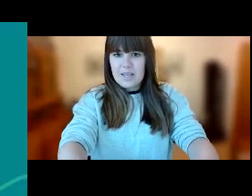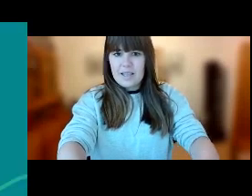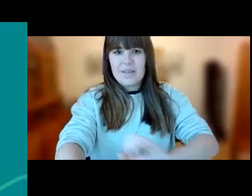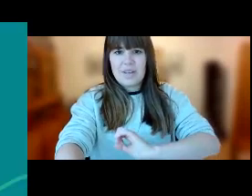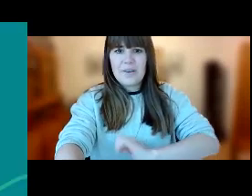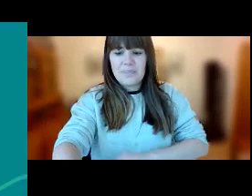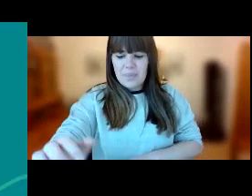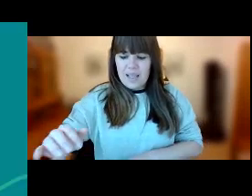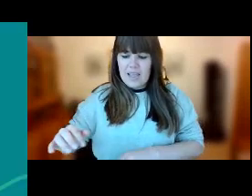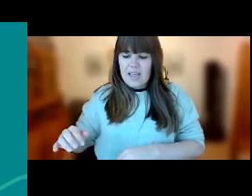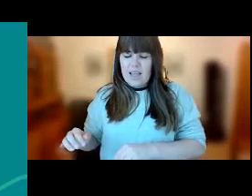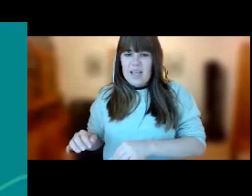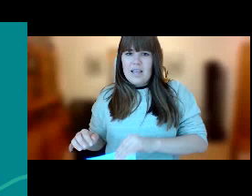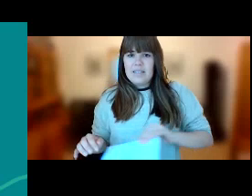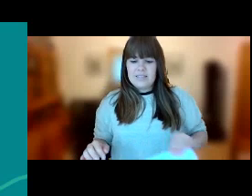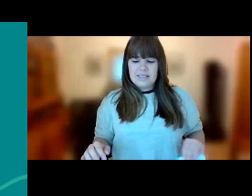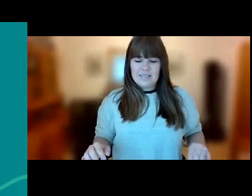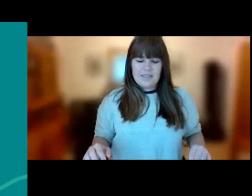there we go.